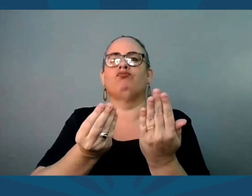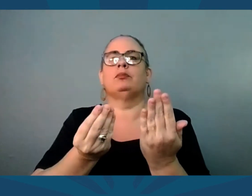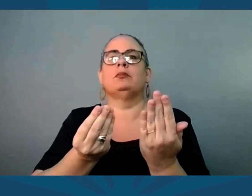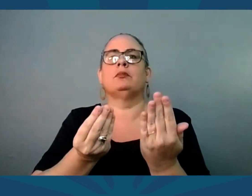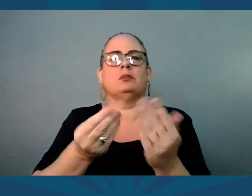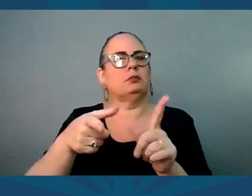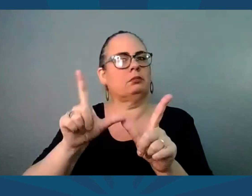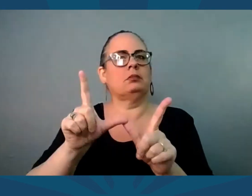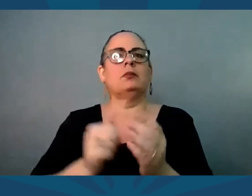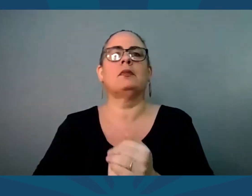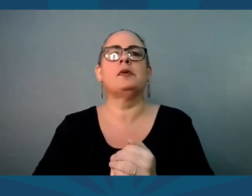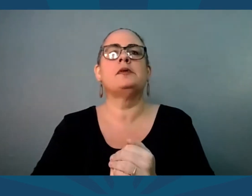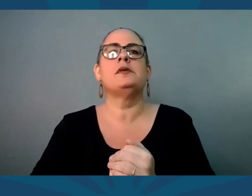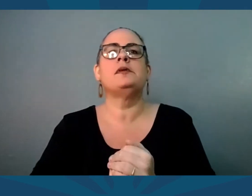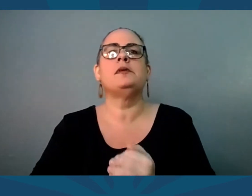list 2.